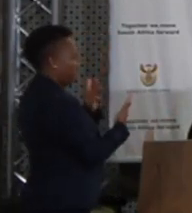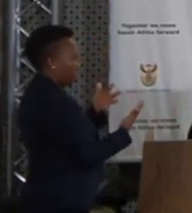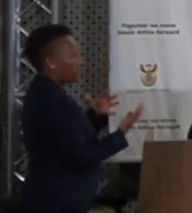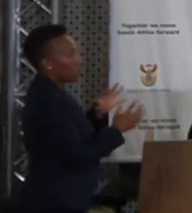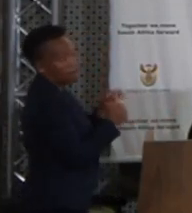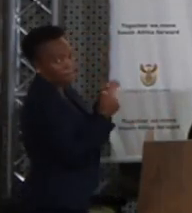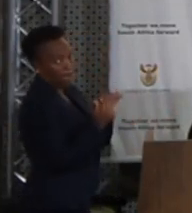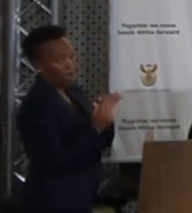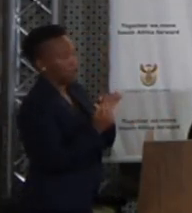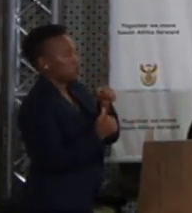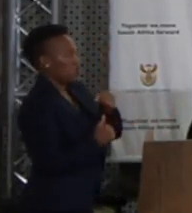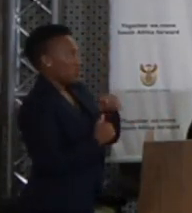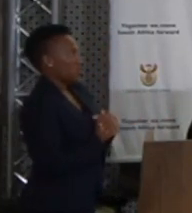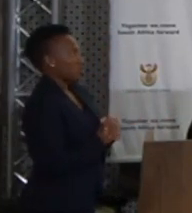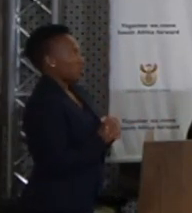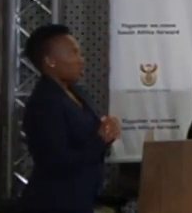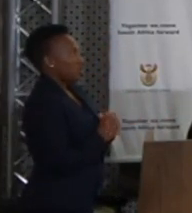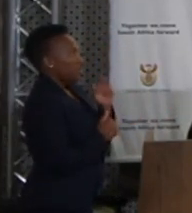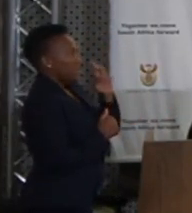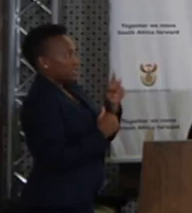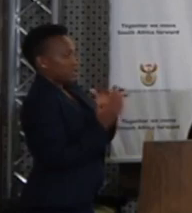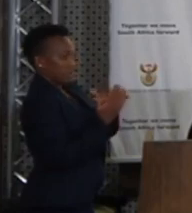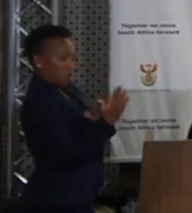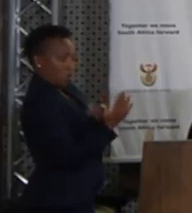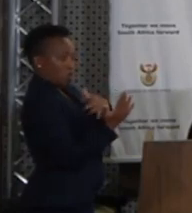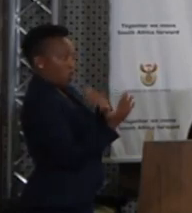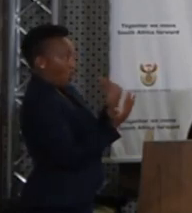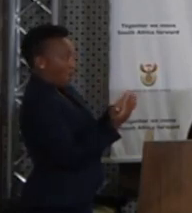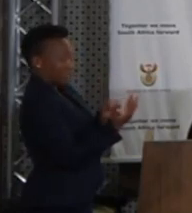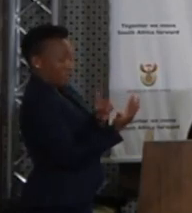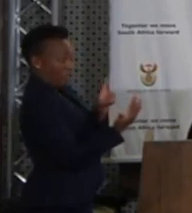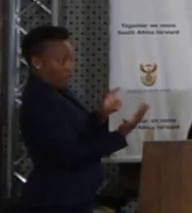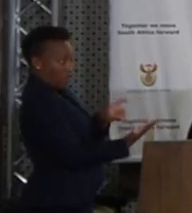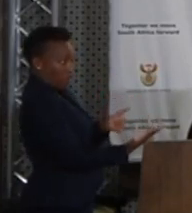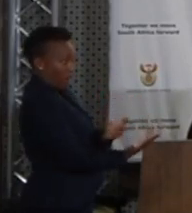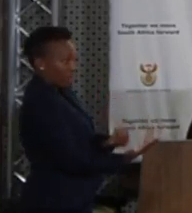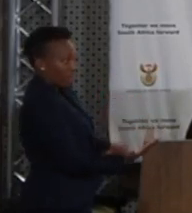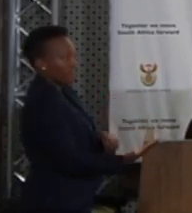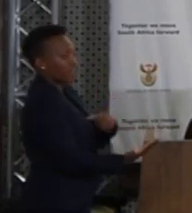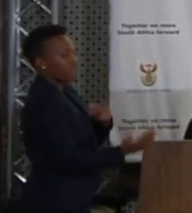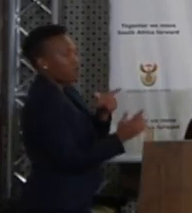back to you because I see that you have got many WhatsApp questions there from